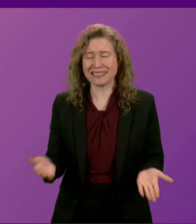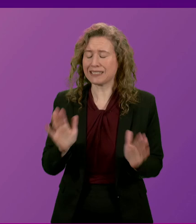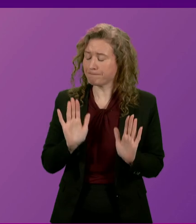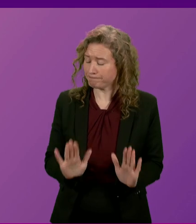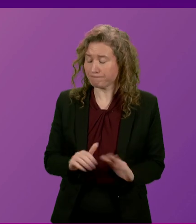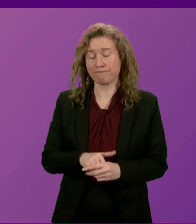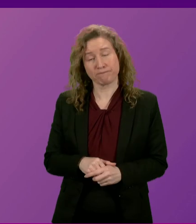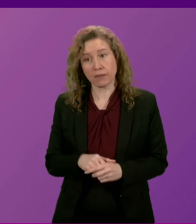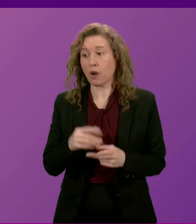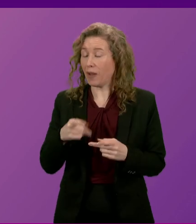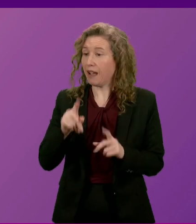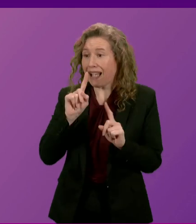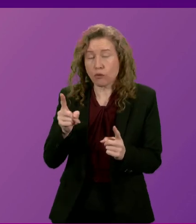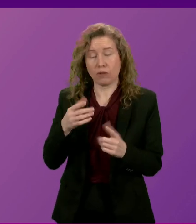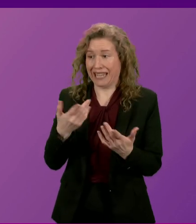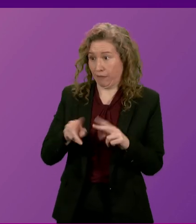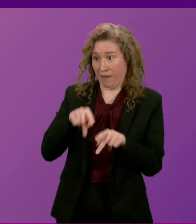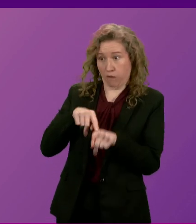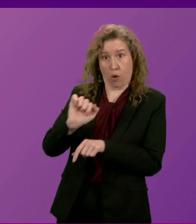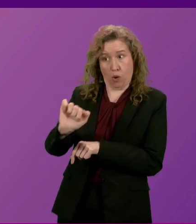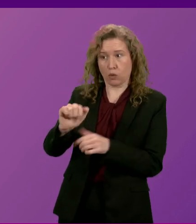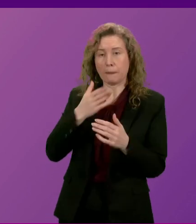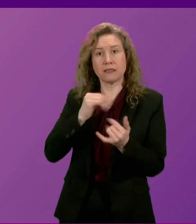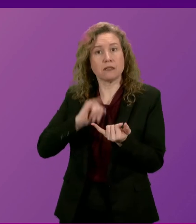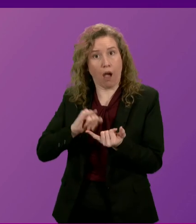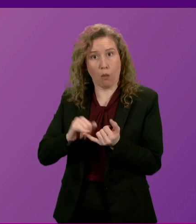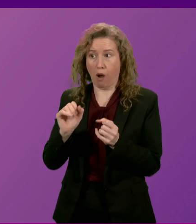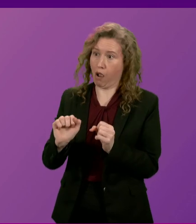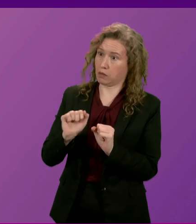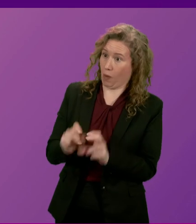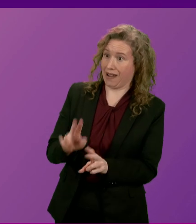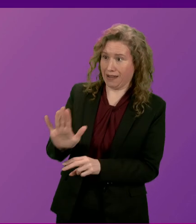little bit if we were to follow Mr. Sarwar.